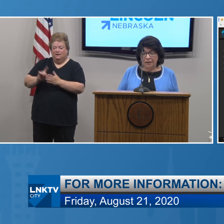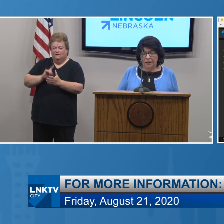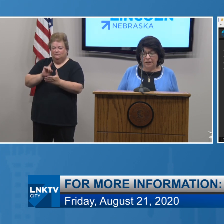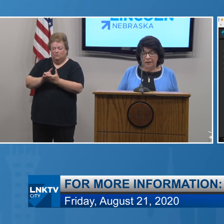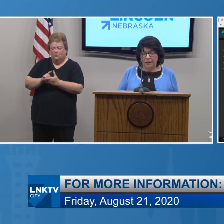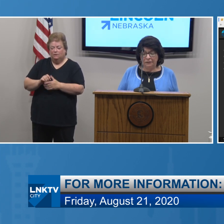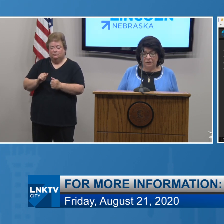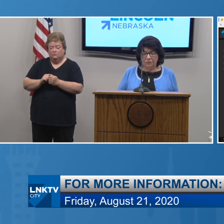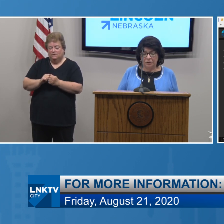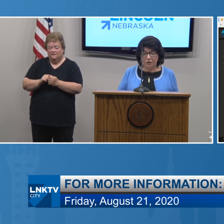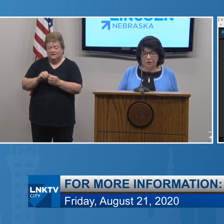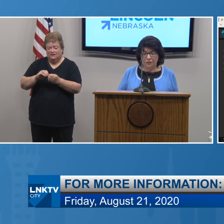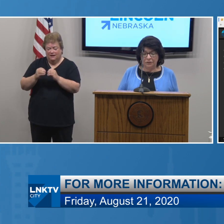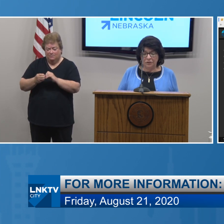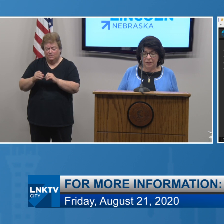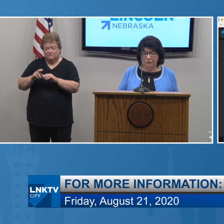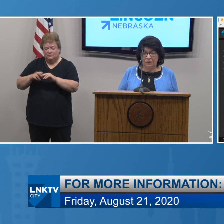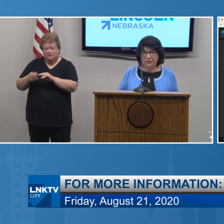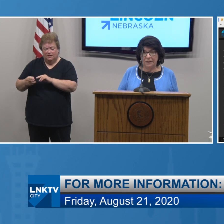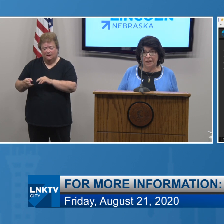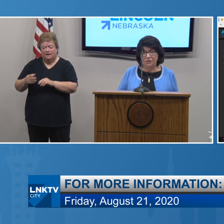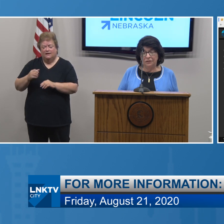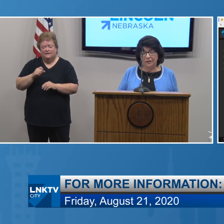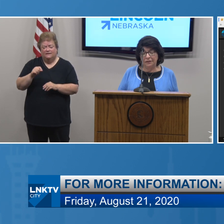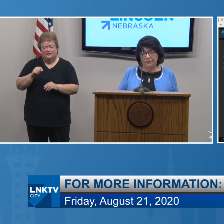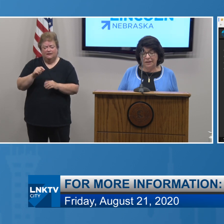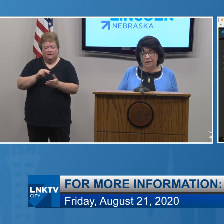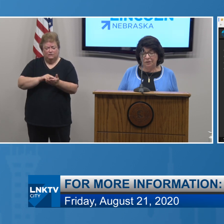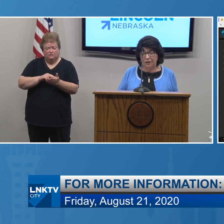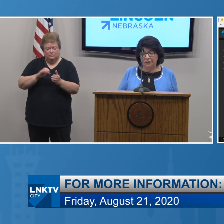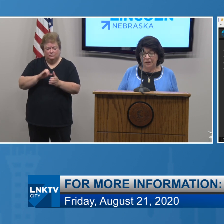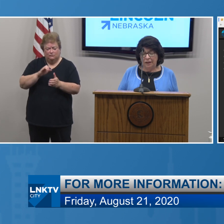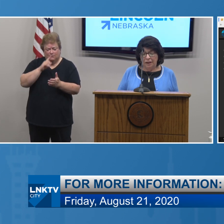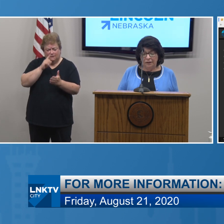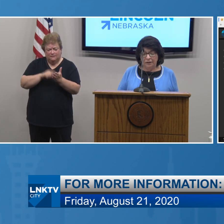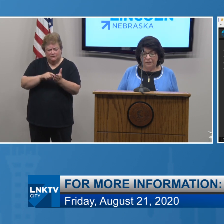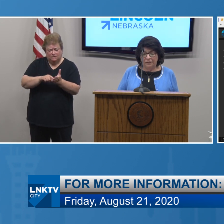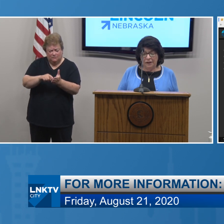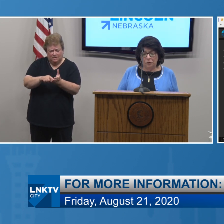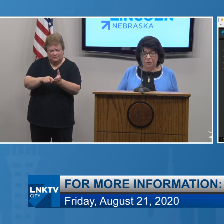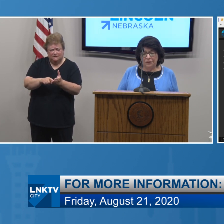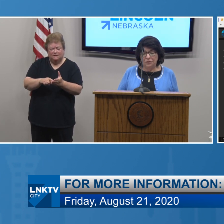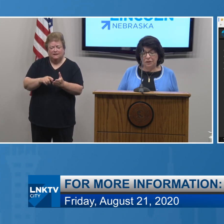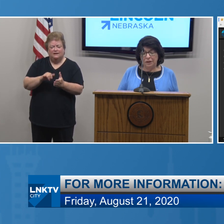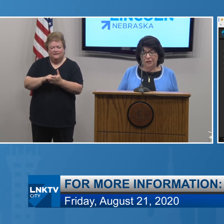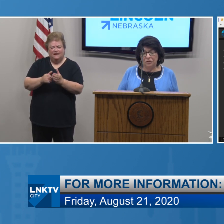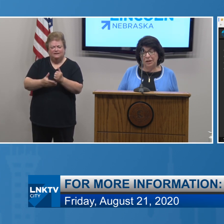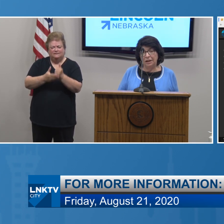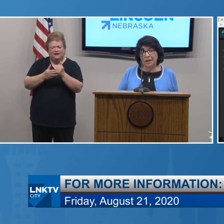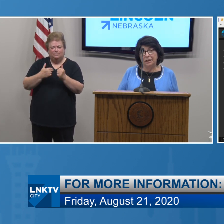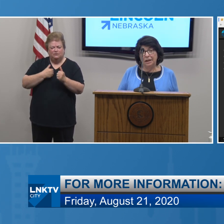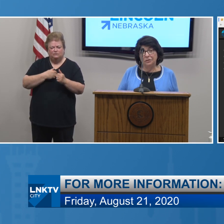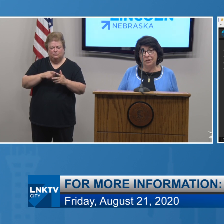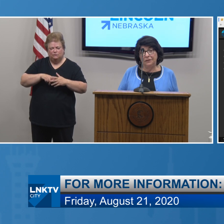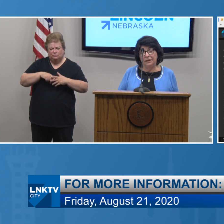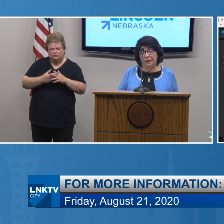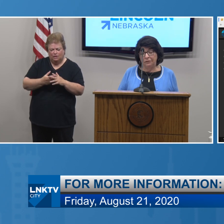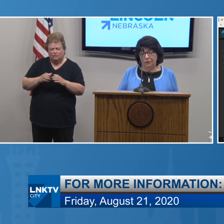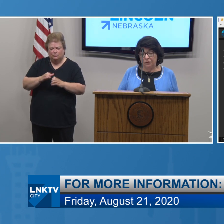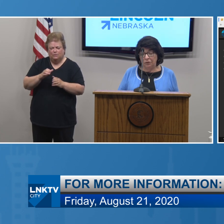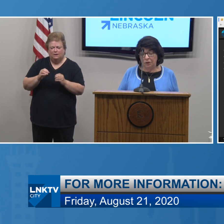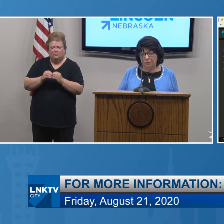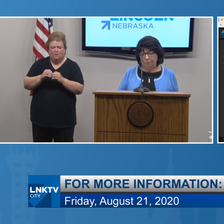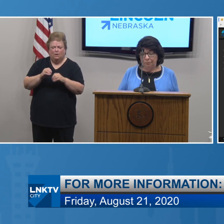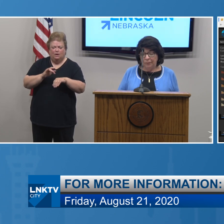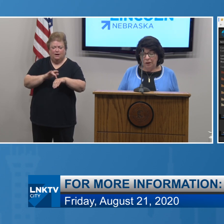cases declining, the caseload for the nurses doing investigations has decreased. This has helped us to initiate contact tracing